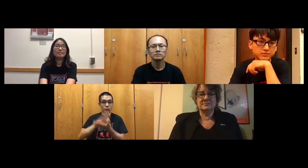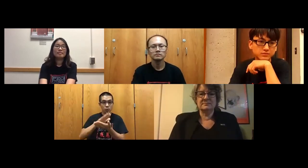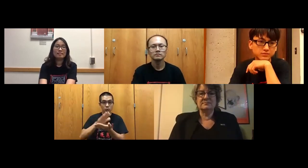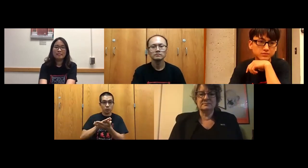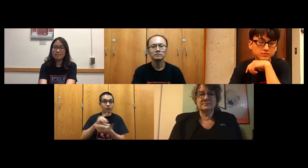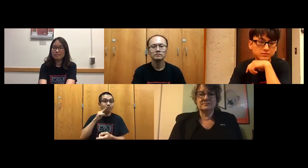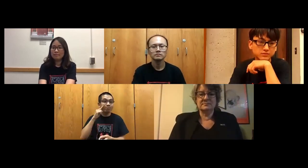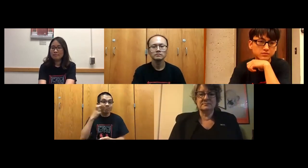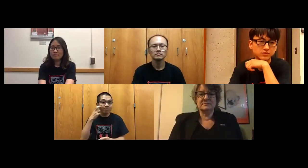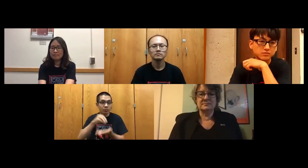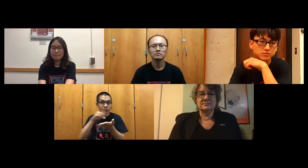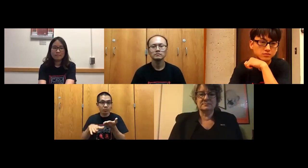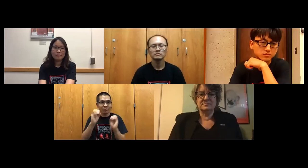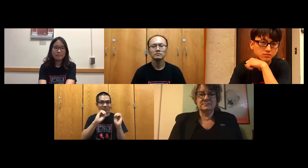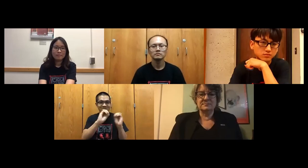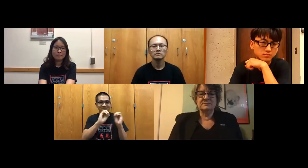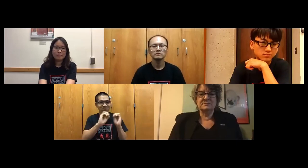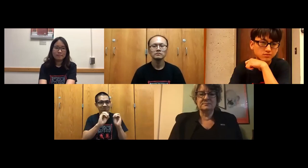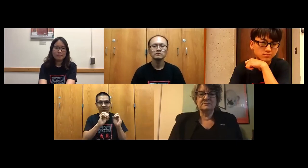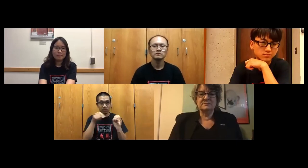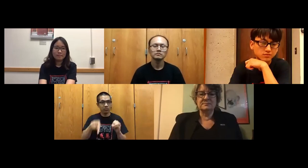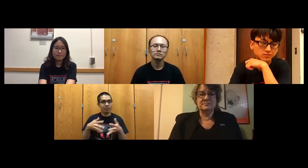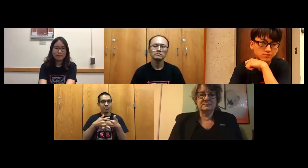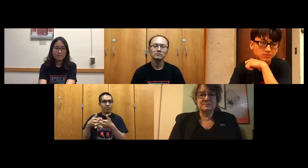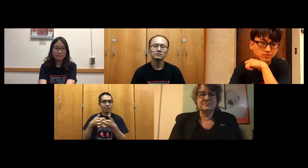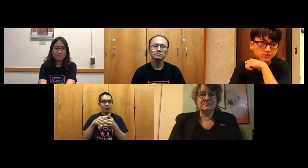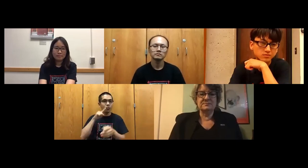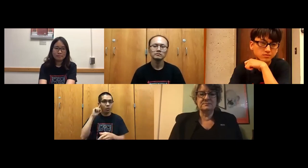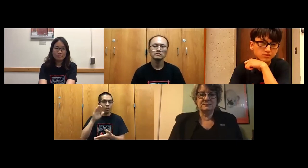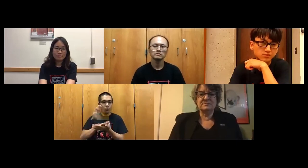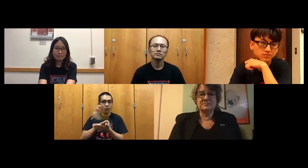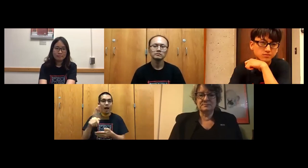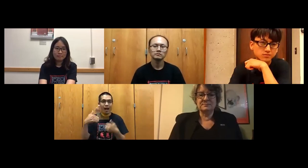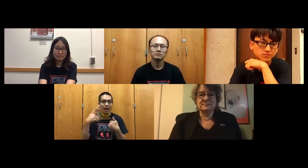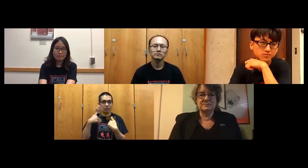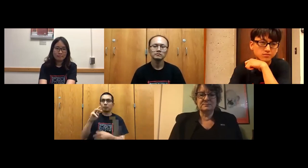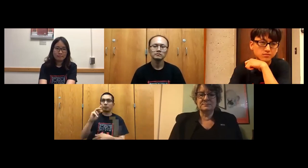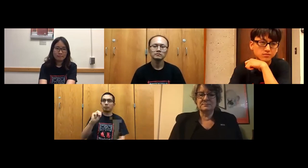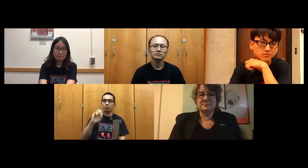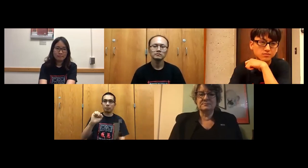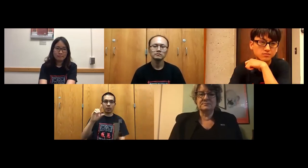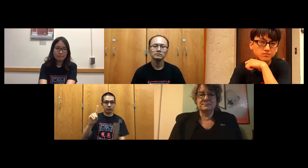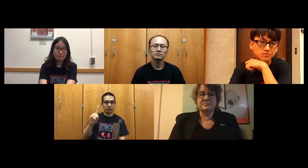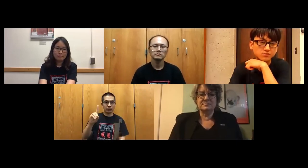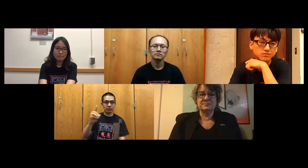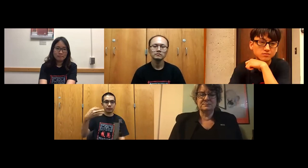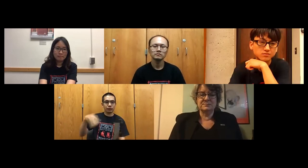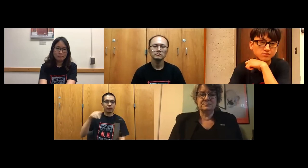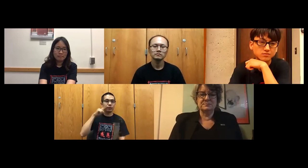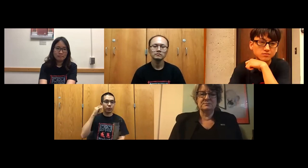At the schools for the deaf in China, deaf-blind students, we don't see any of them. Here in America, the schools have them at